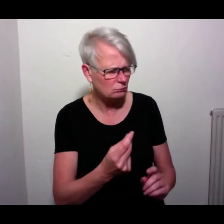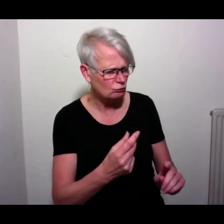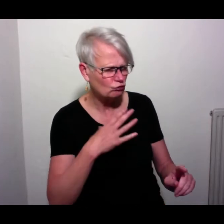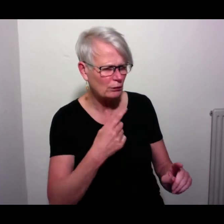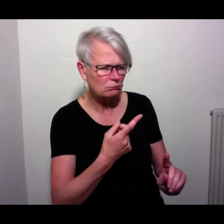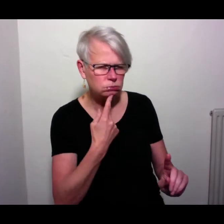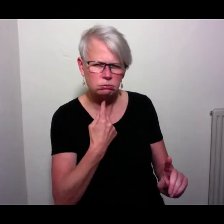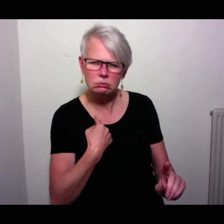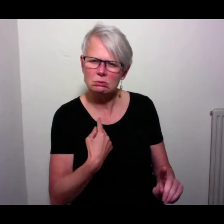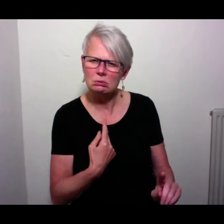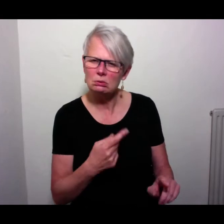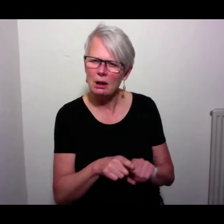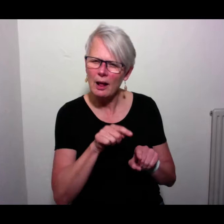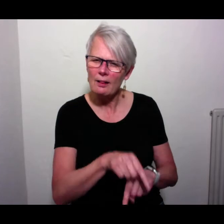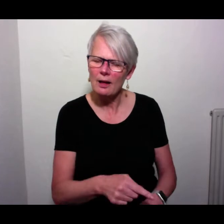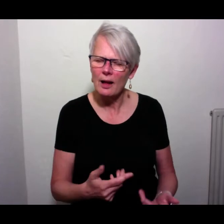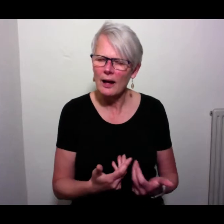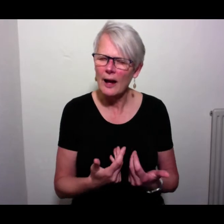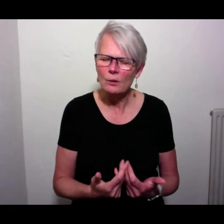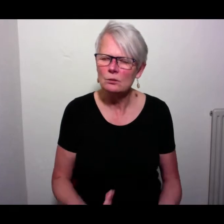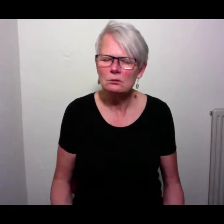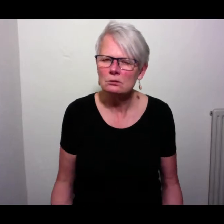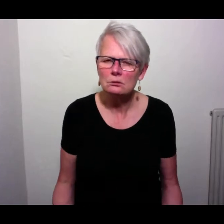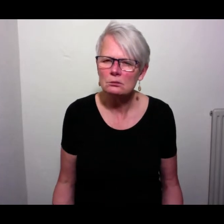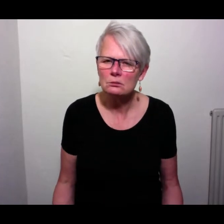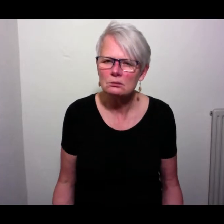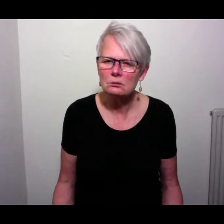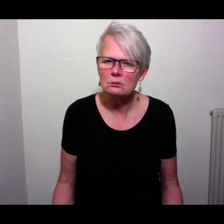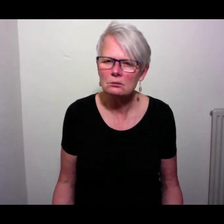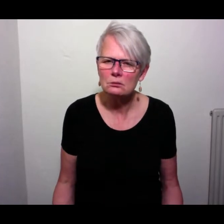thought he could say that to me.